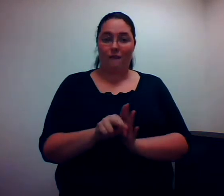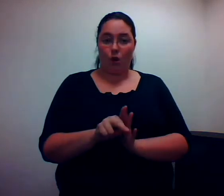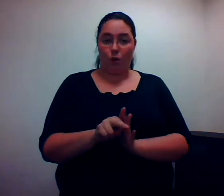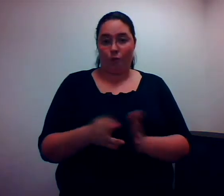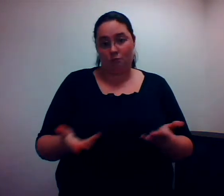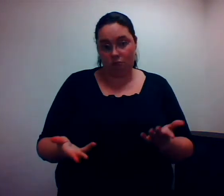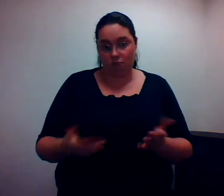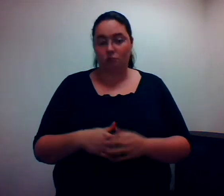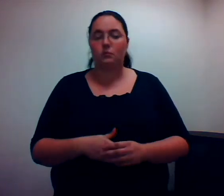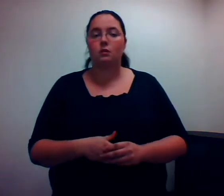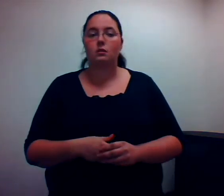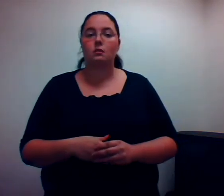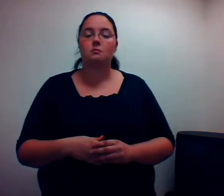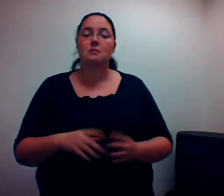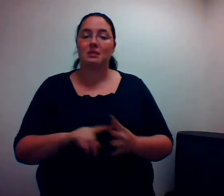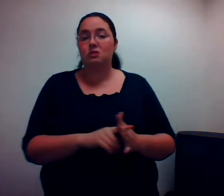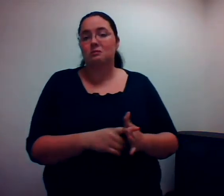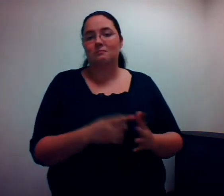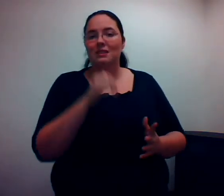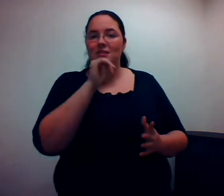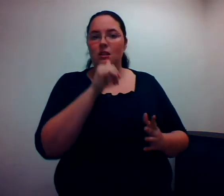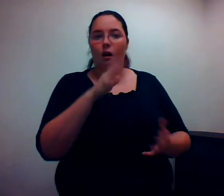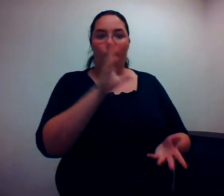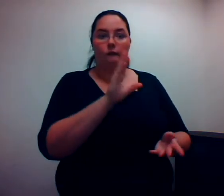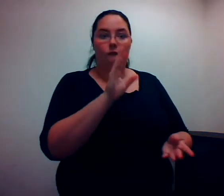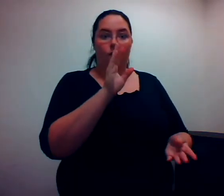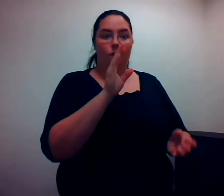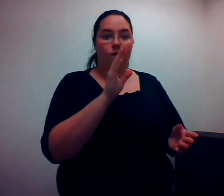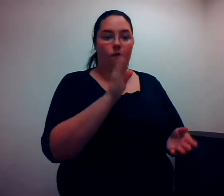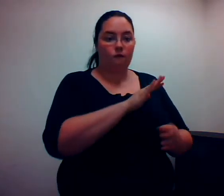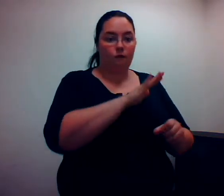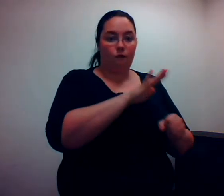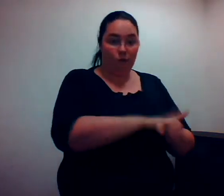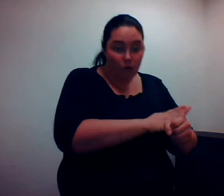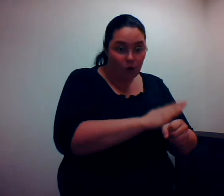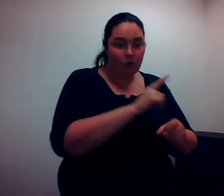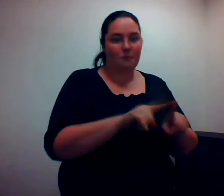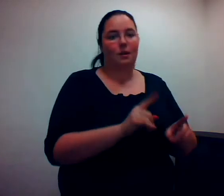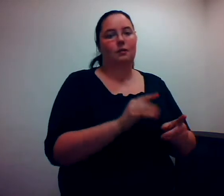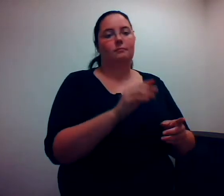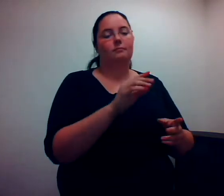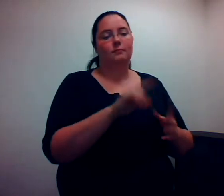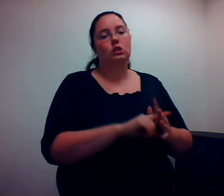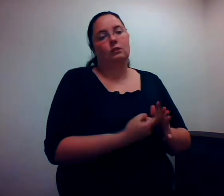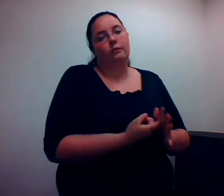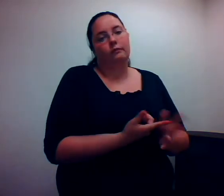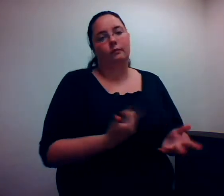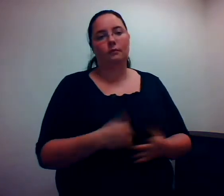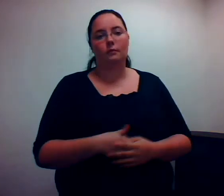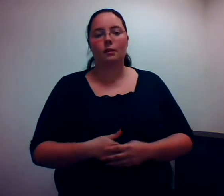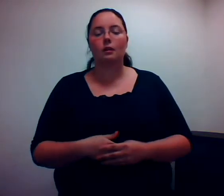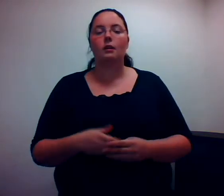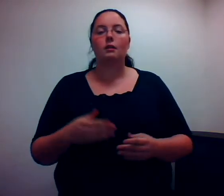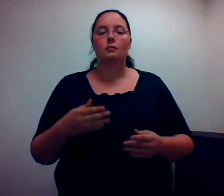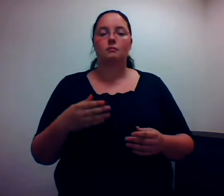always tempted to summarize the article, and then in their report, again, write another summary of the